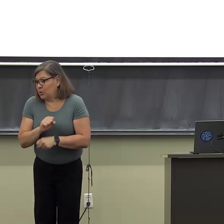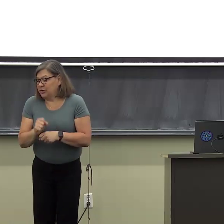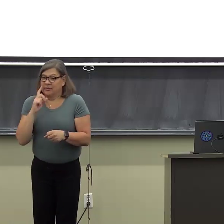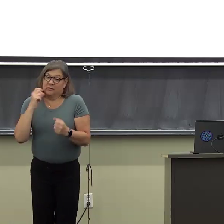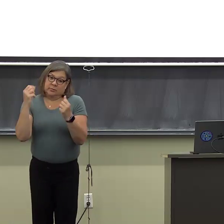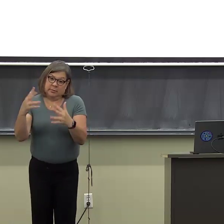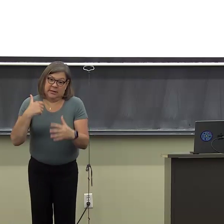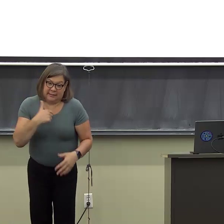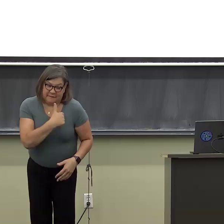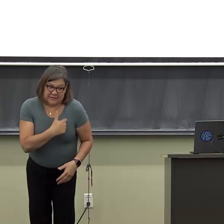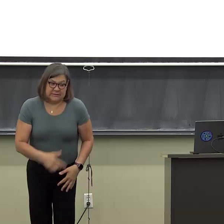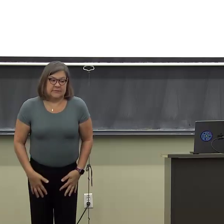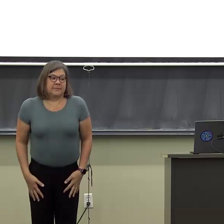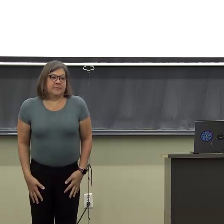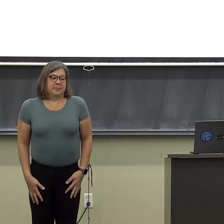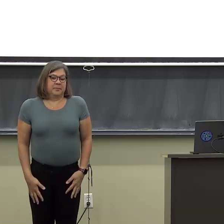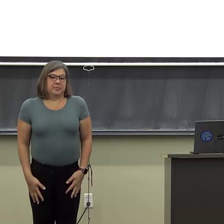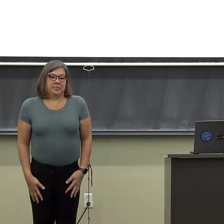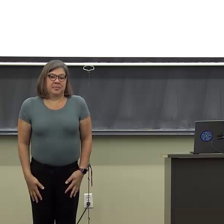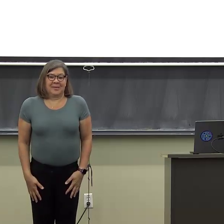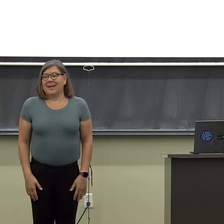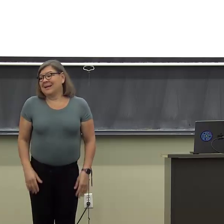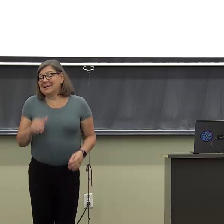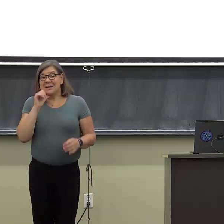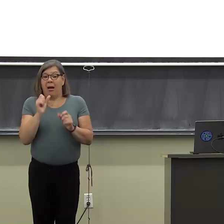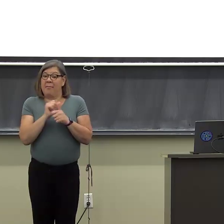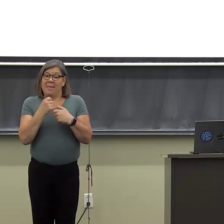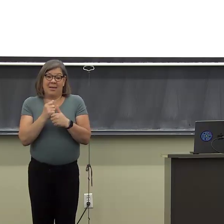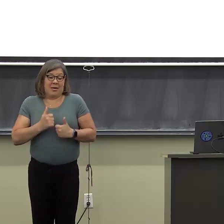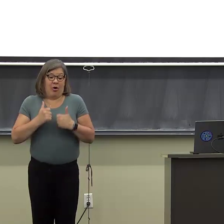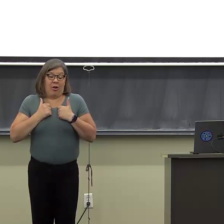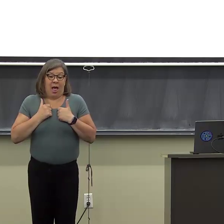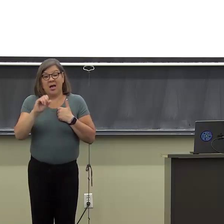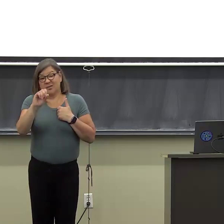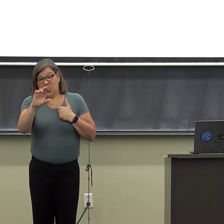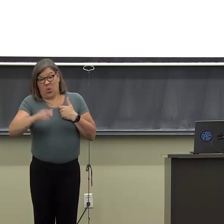us, nor making our lives or backs better.